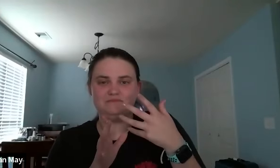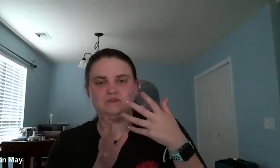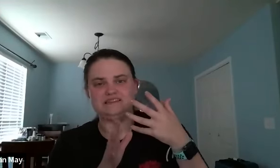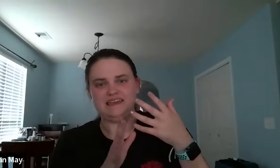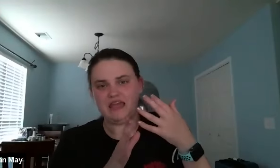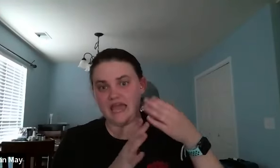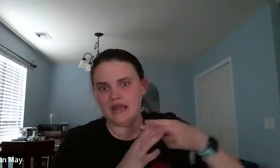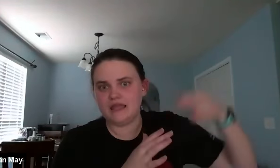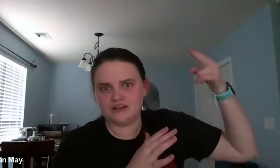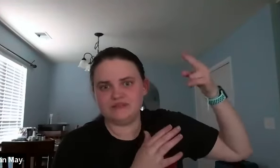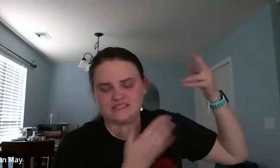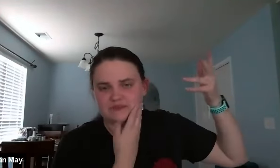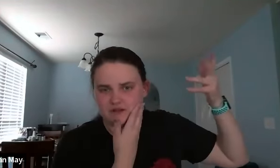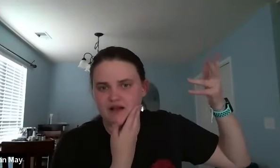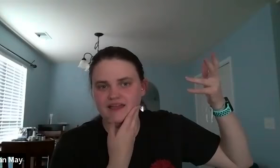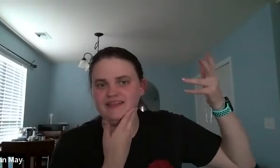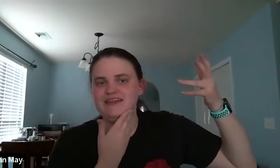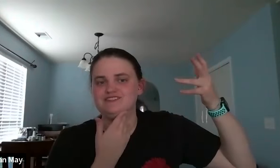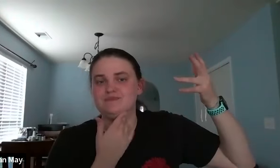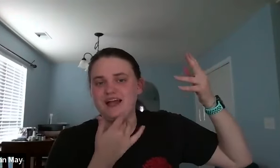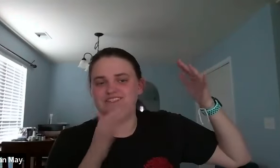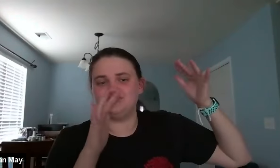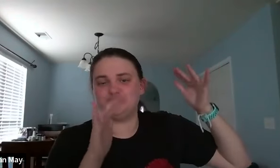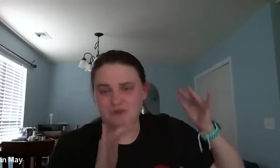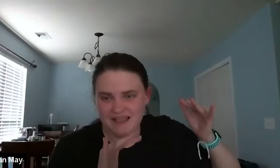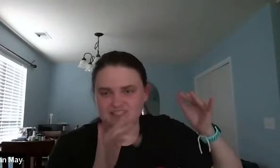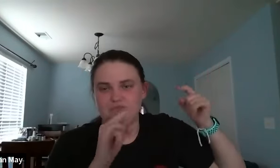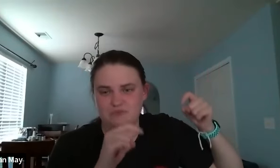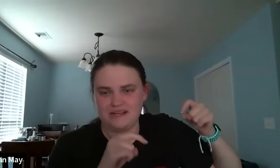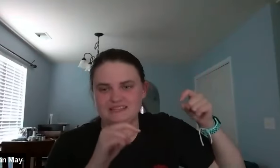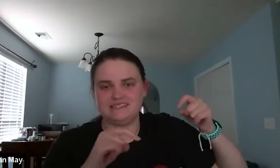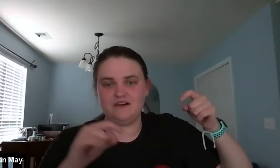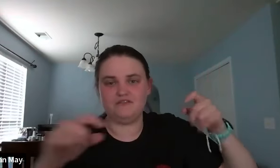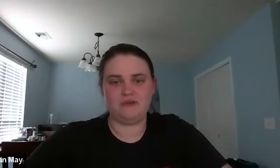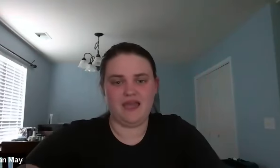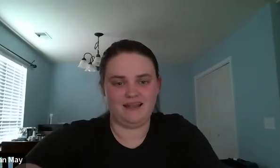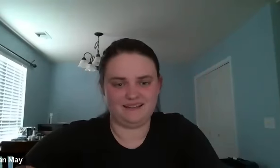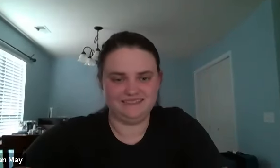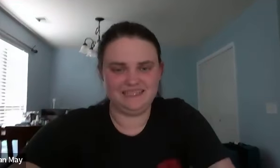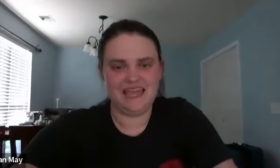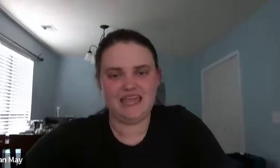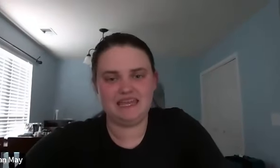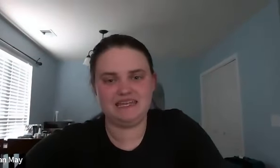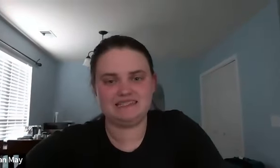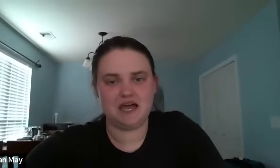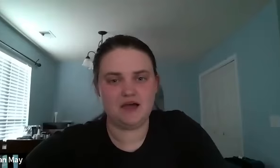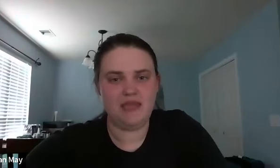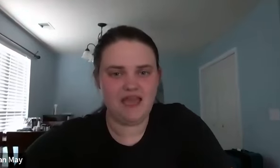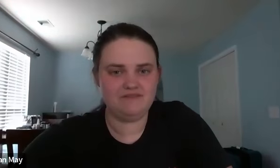was like, I had it higher because I'd be gone. So my house is trying to bring itself back and it's